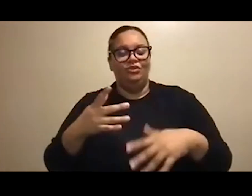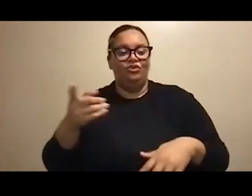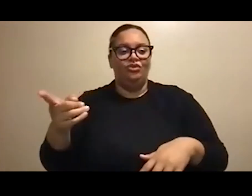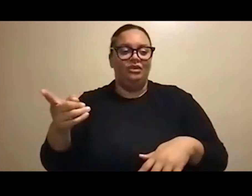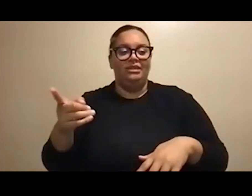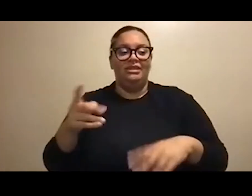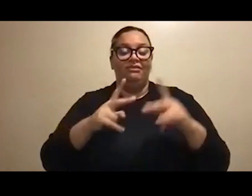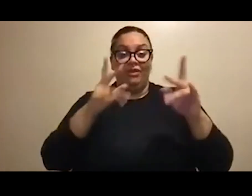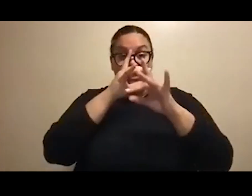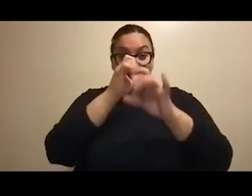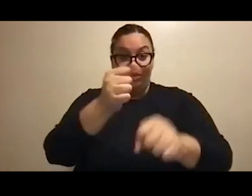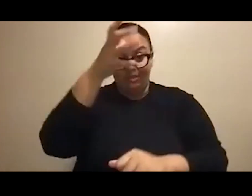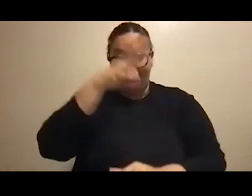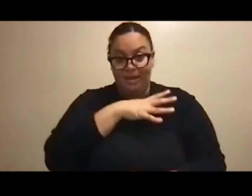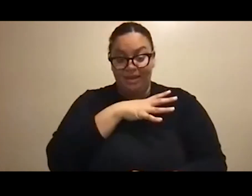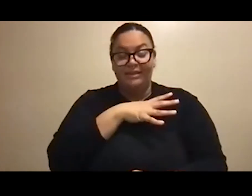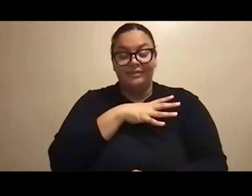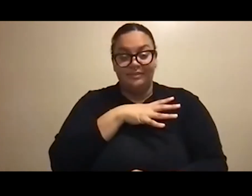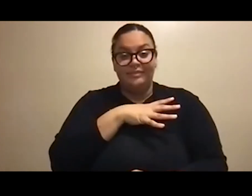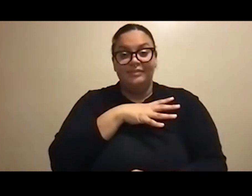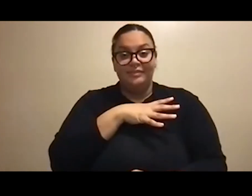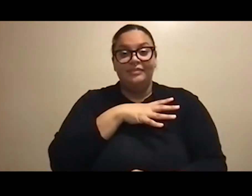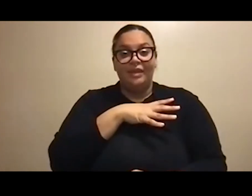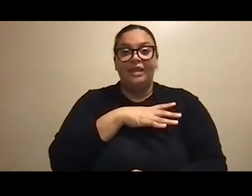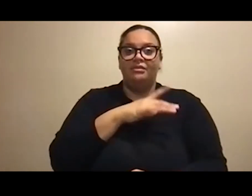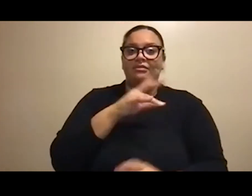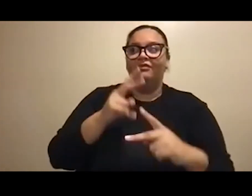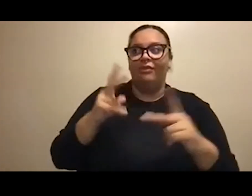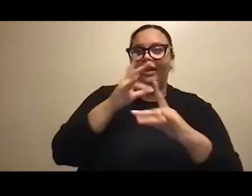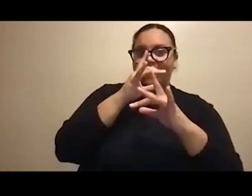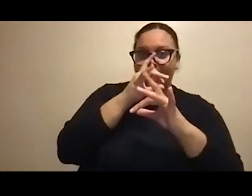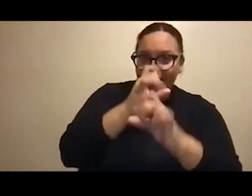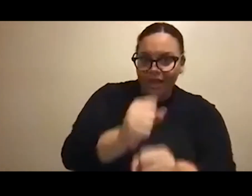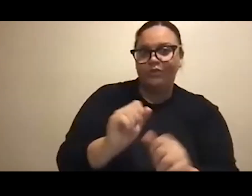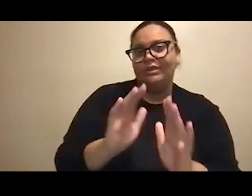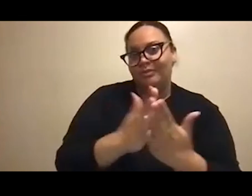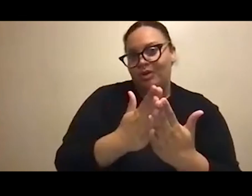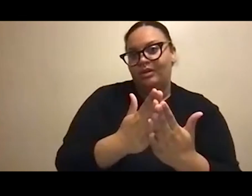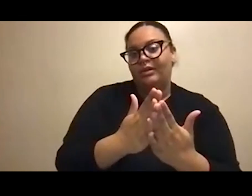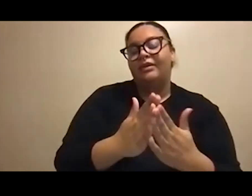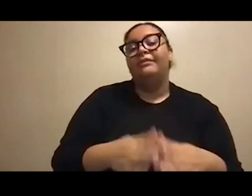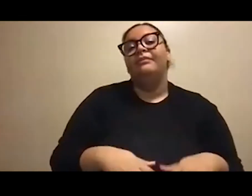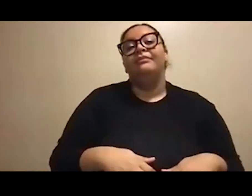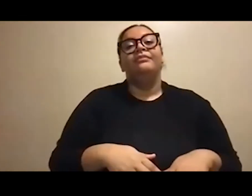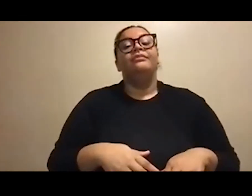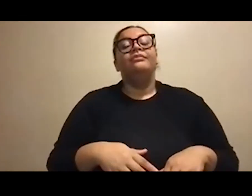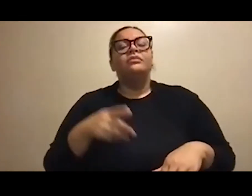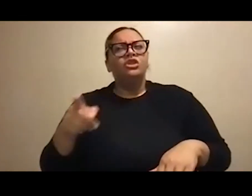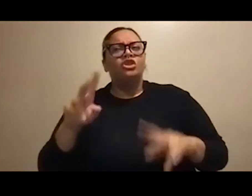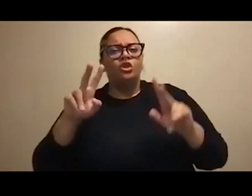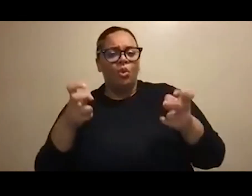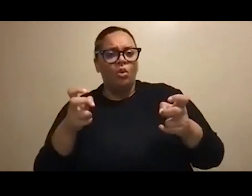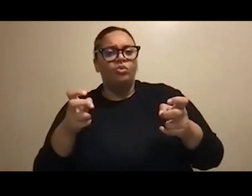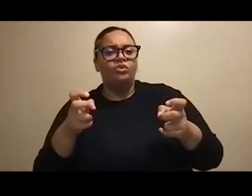fascinating, engaging book. But the reason I wanted to read to you, part of it to you, is because she quotes